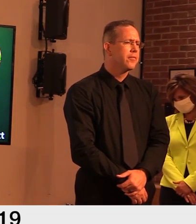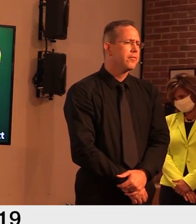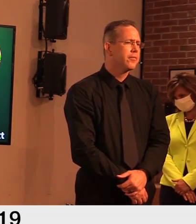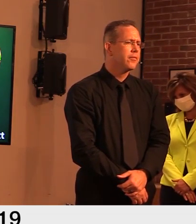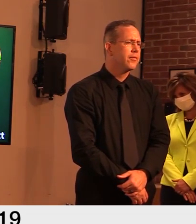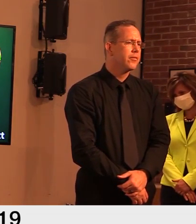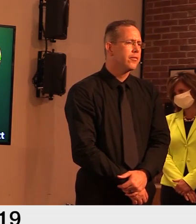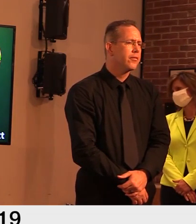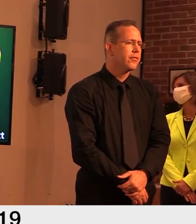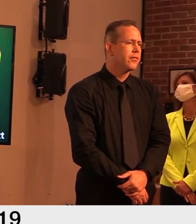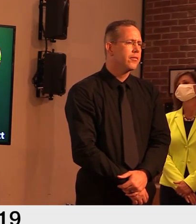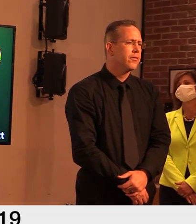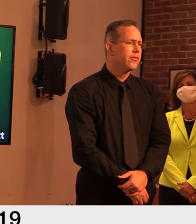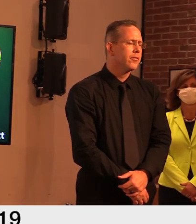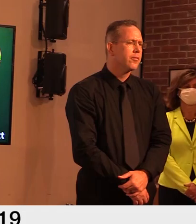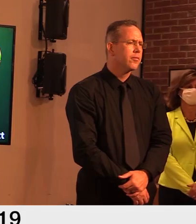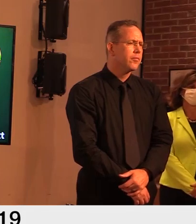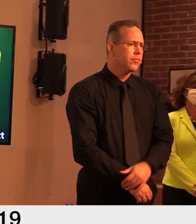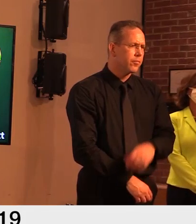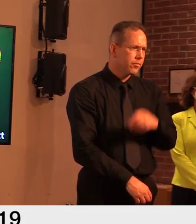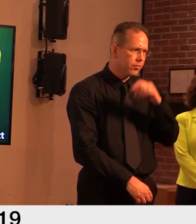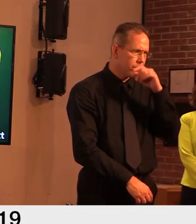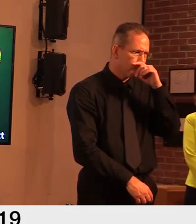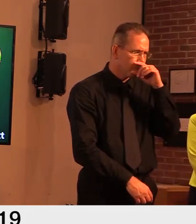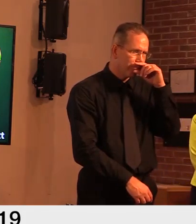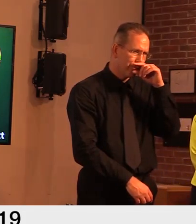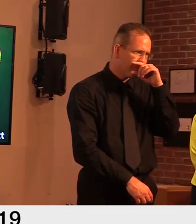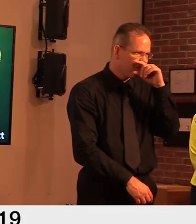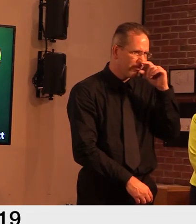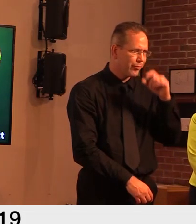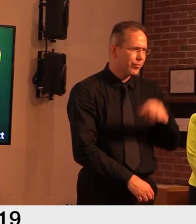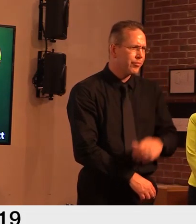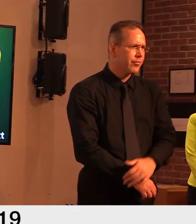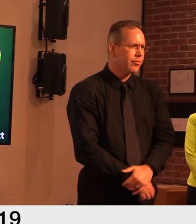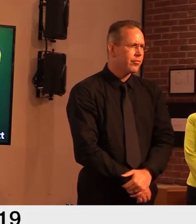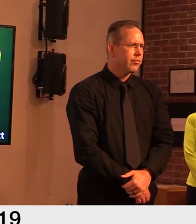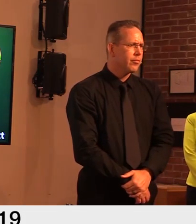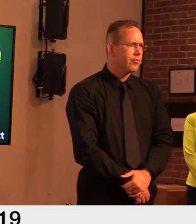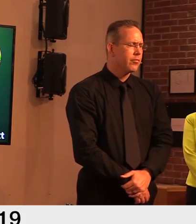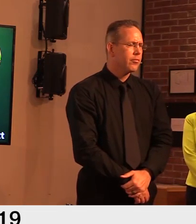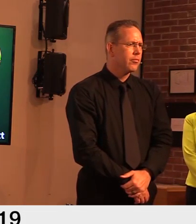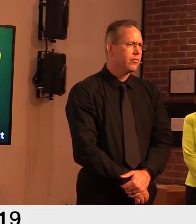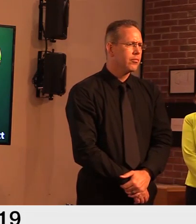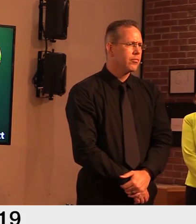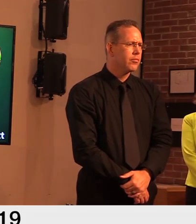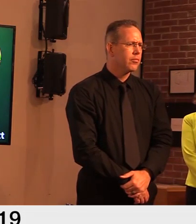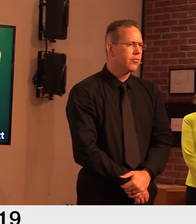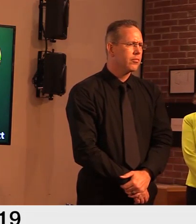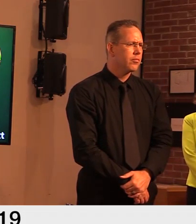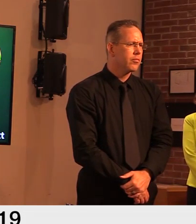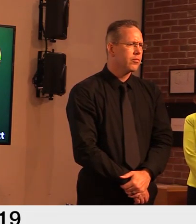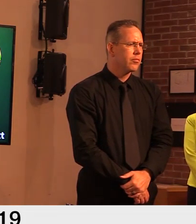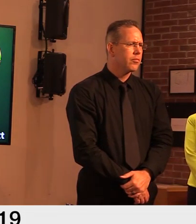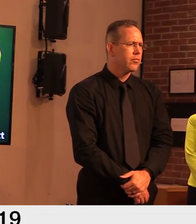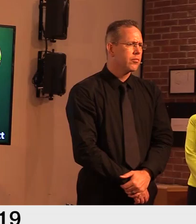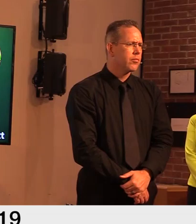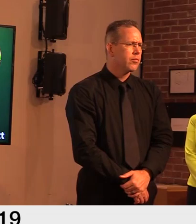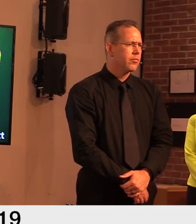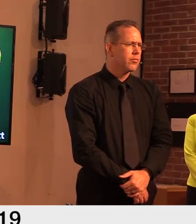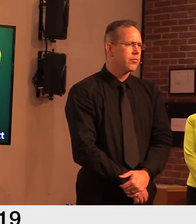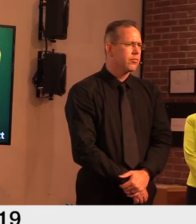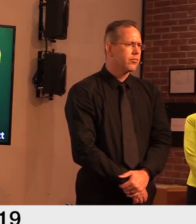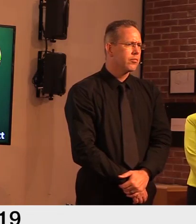Just keep those to one question, that would be helpful. Thank you. Elizabeth, VT Digger. Hello, Governor Scott. I have a question for you about, with the vandalism of the Black Lives Matter